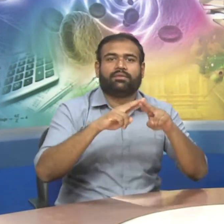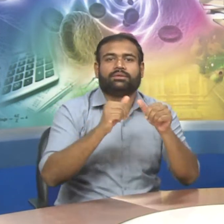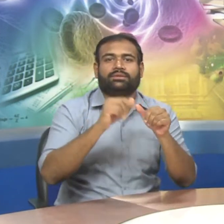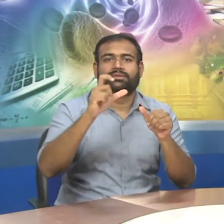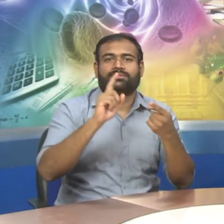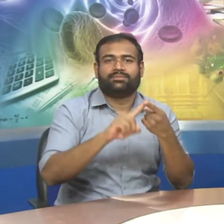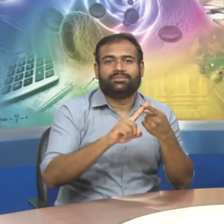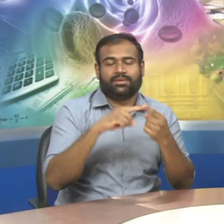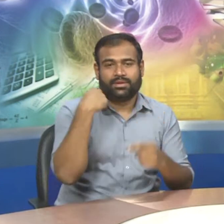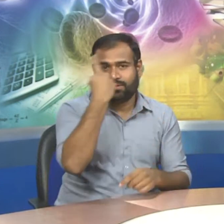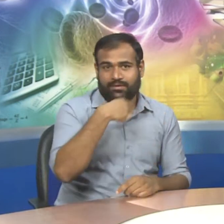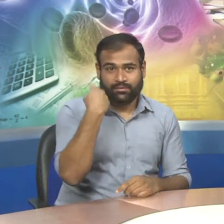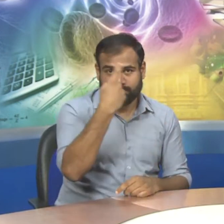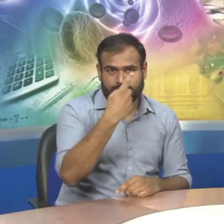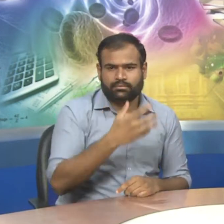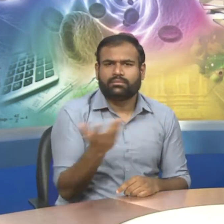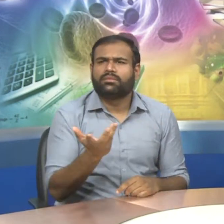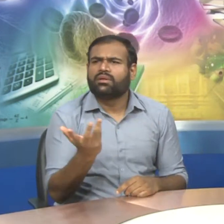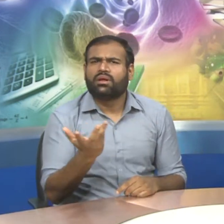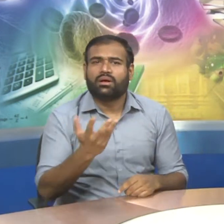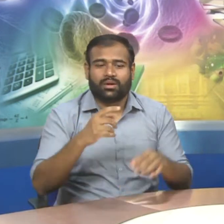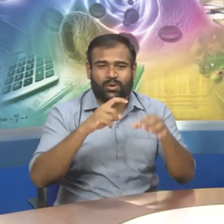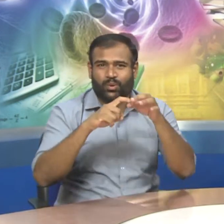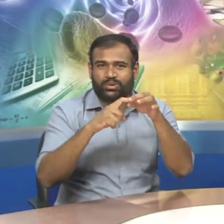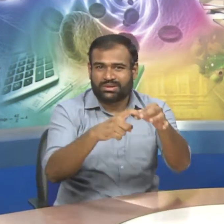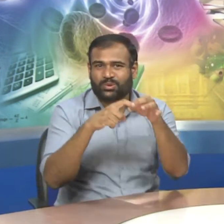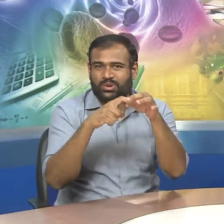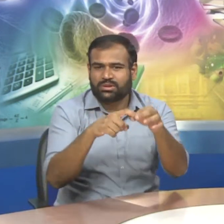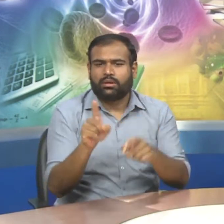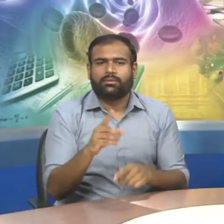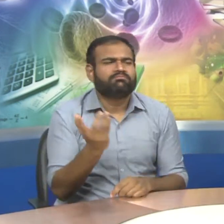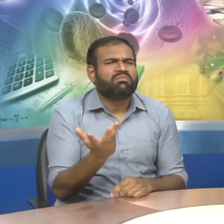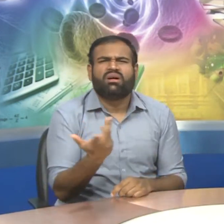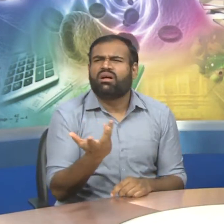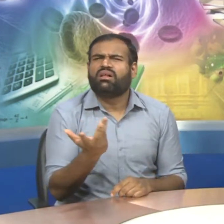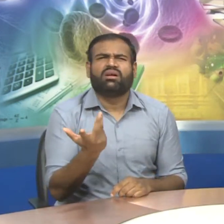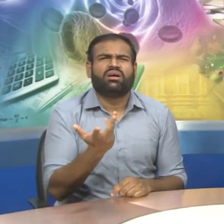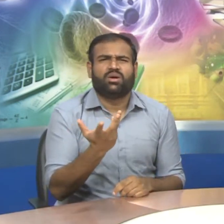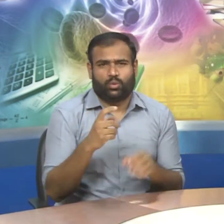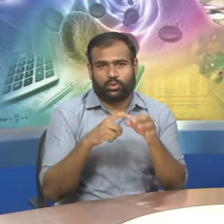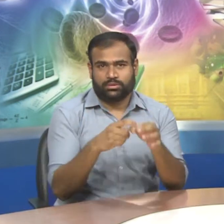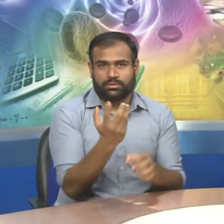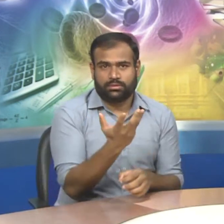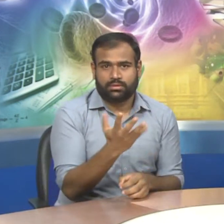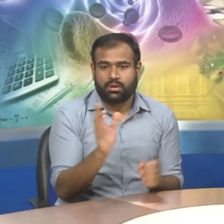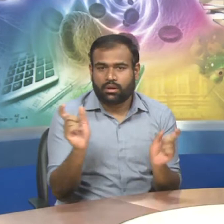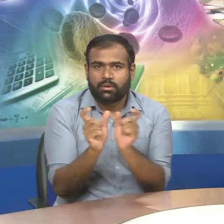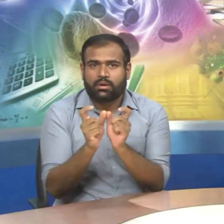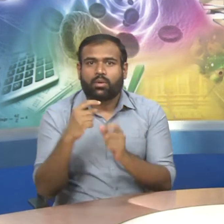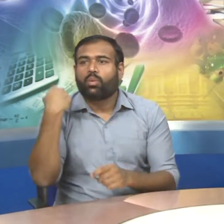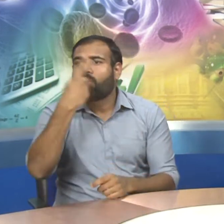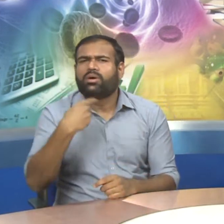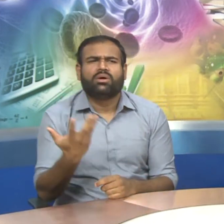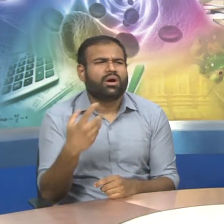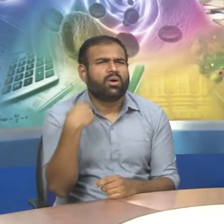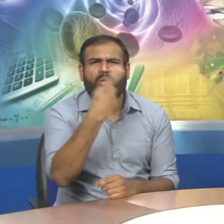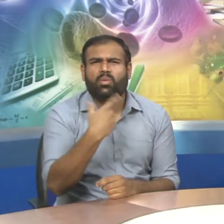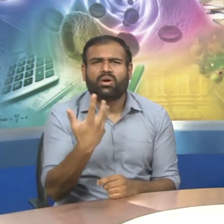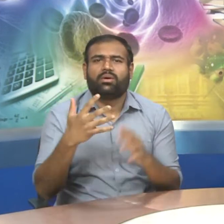question makes the word who. Whenever we want to talk about a new person or who we